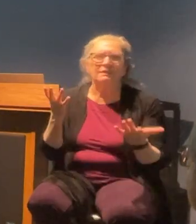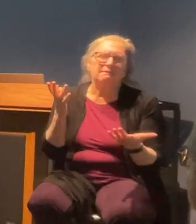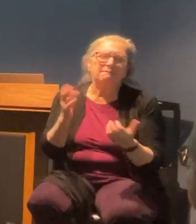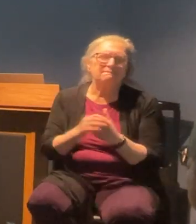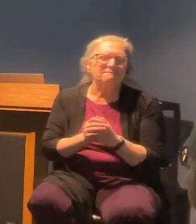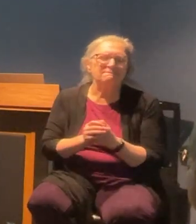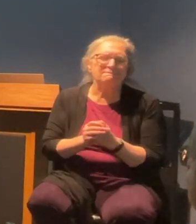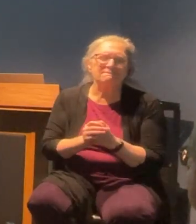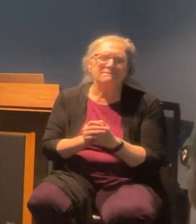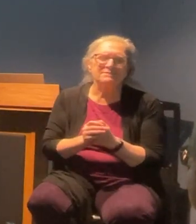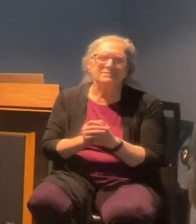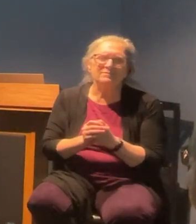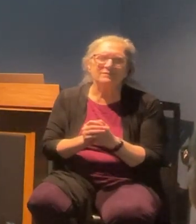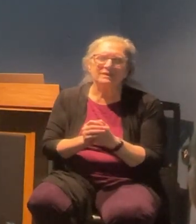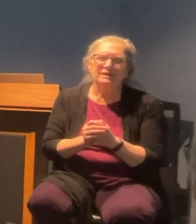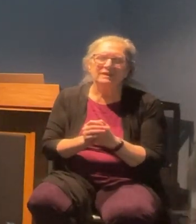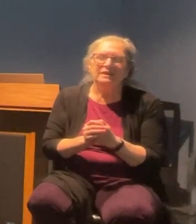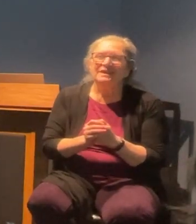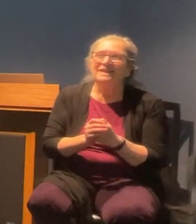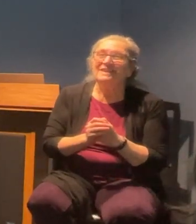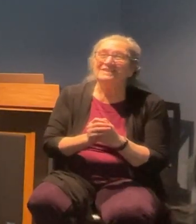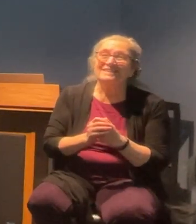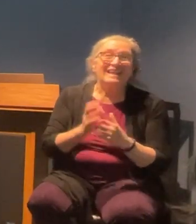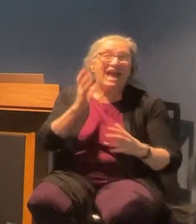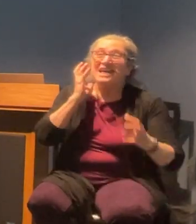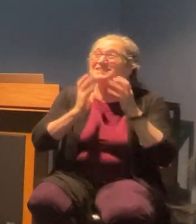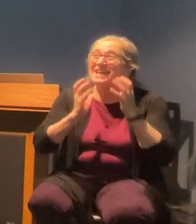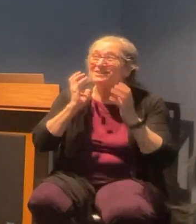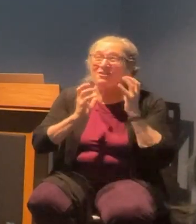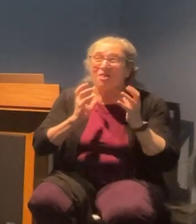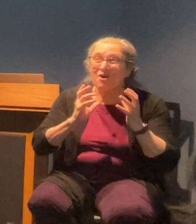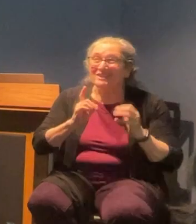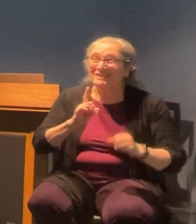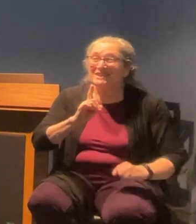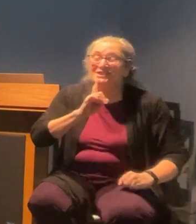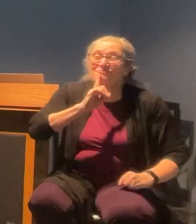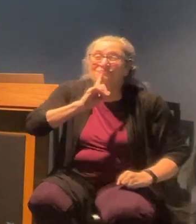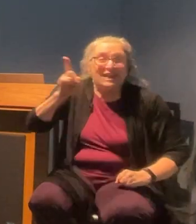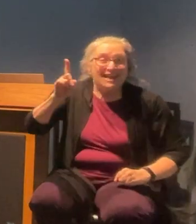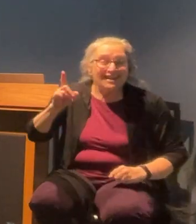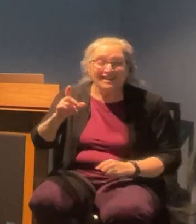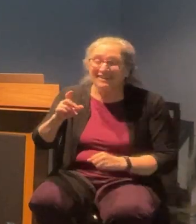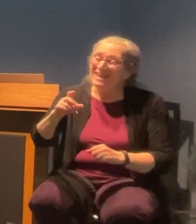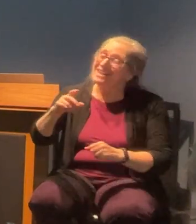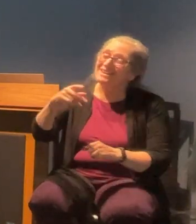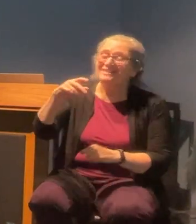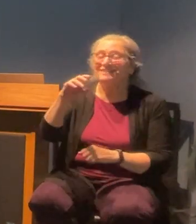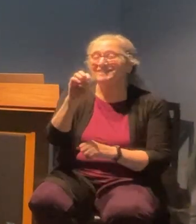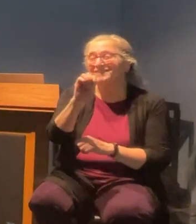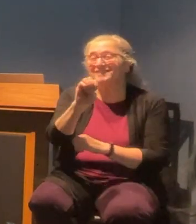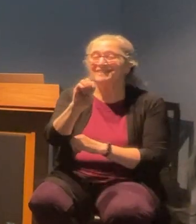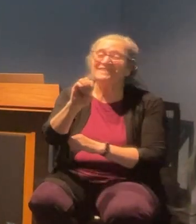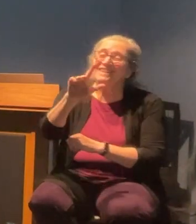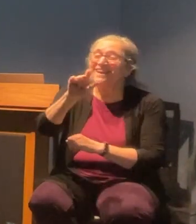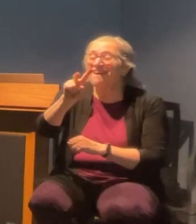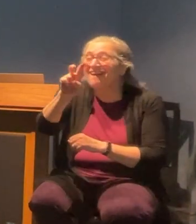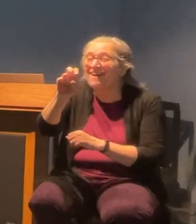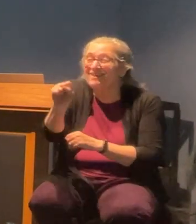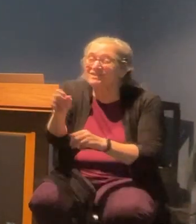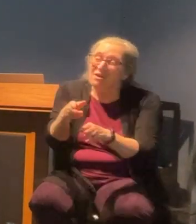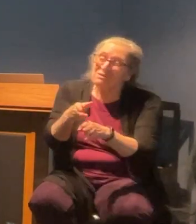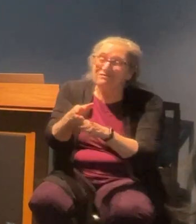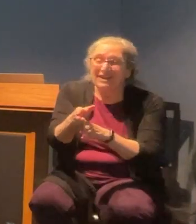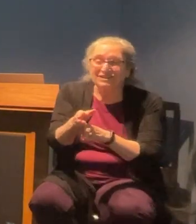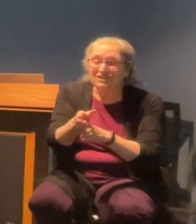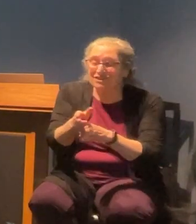It was like Santa Claus is real and his elves are professional, and I touch my phone and like a